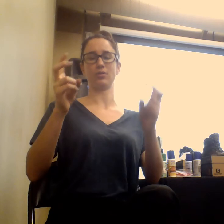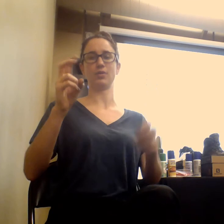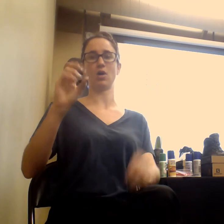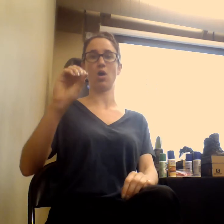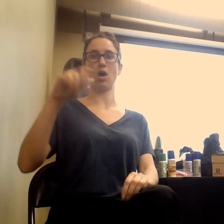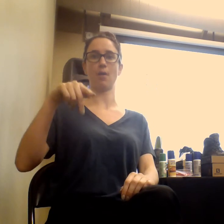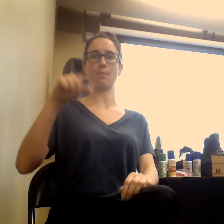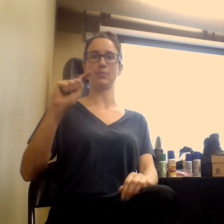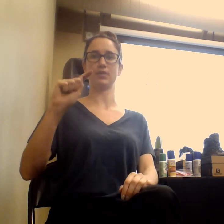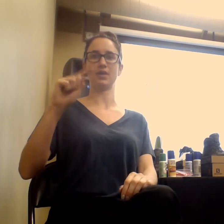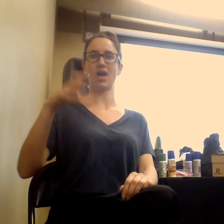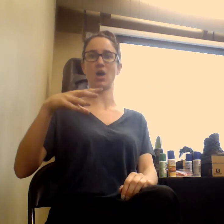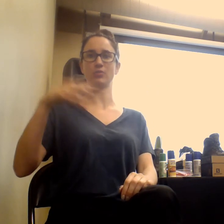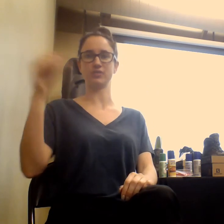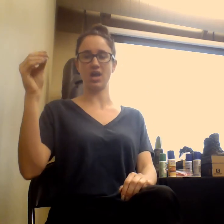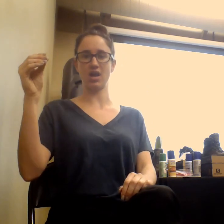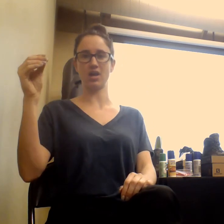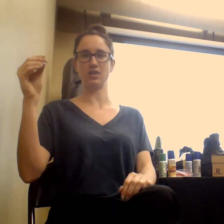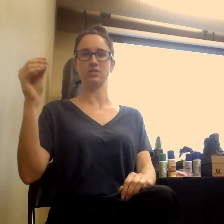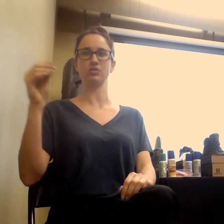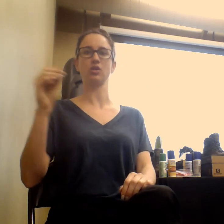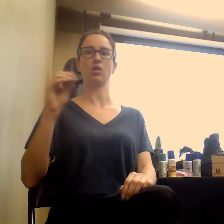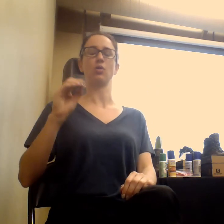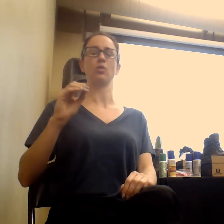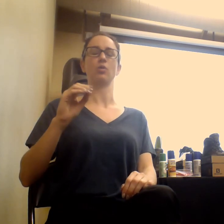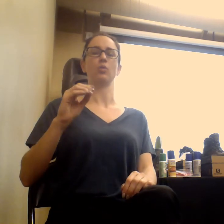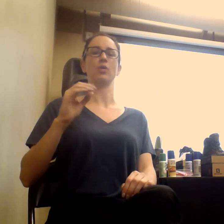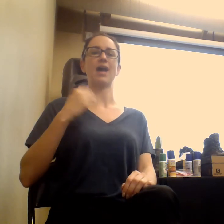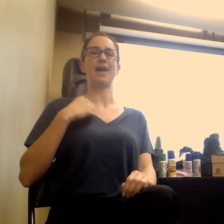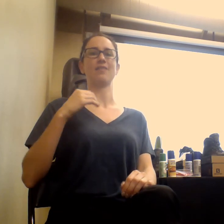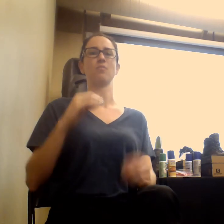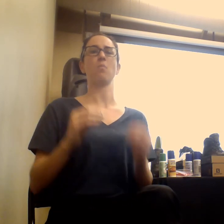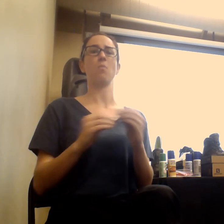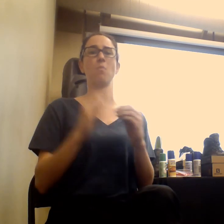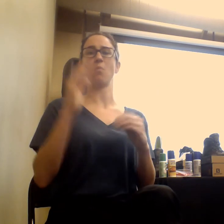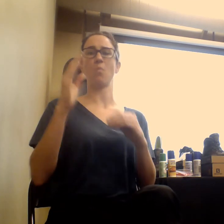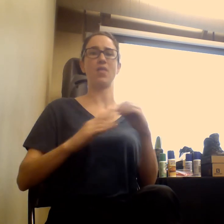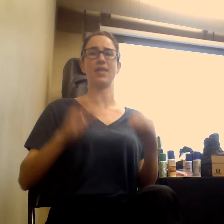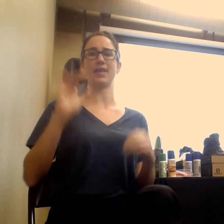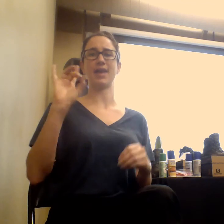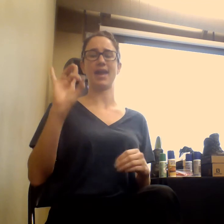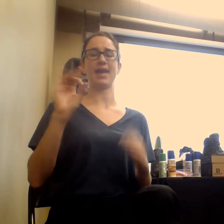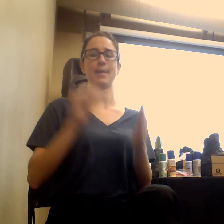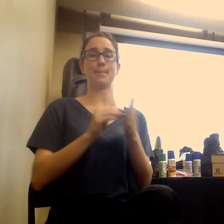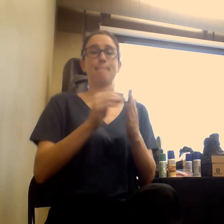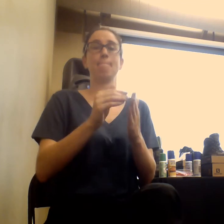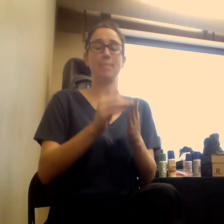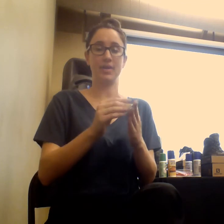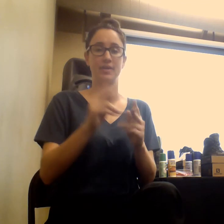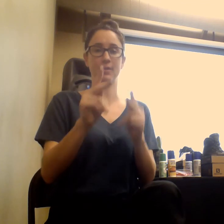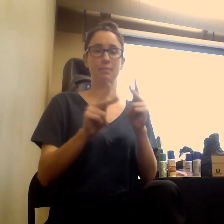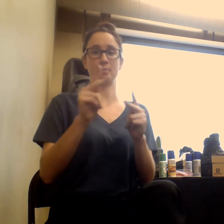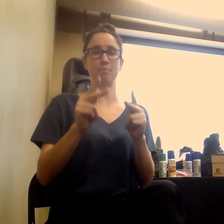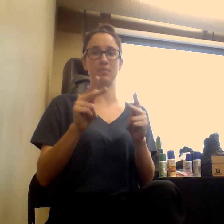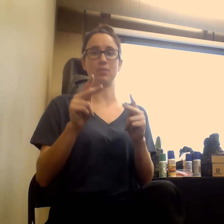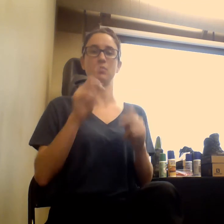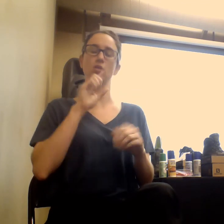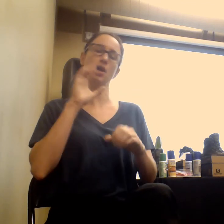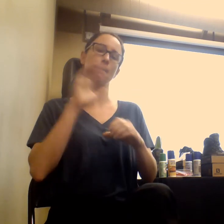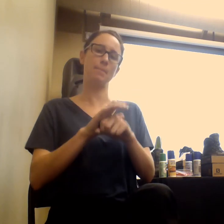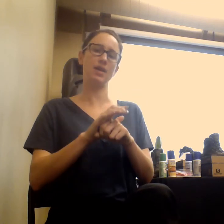million people promise to go outside and spend time with their family members outside instead of going shopping and being part